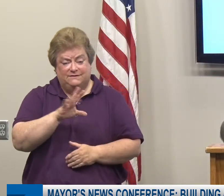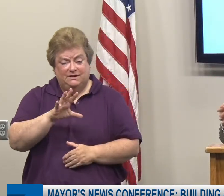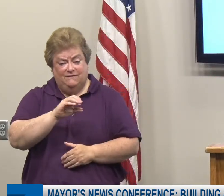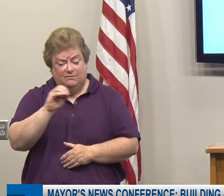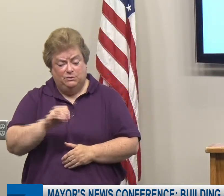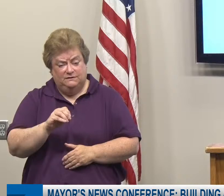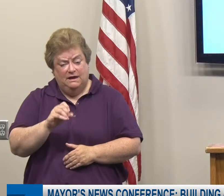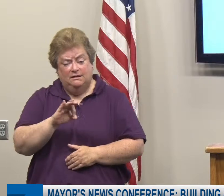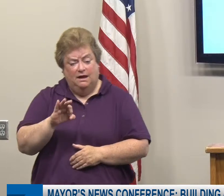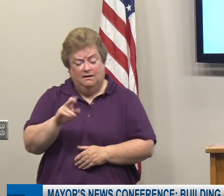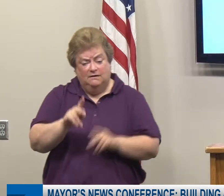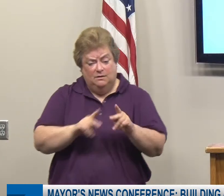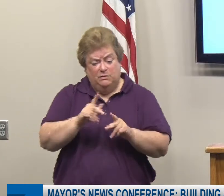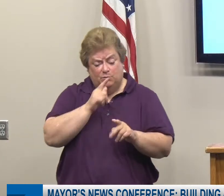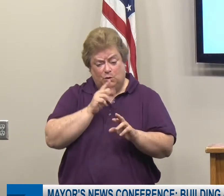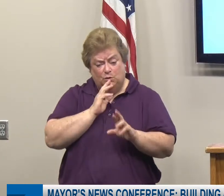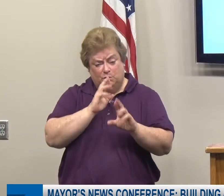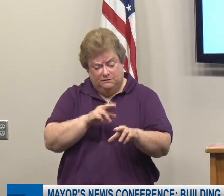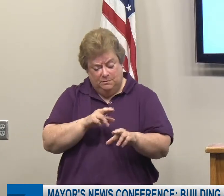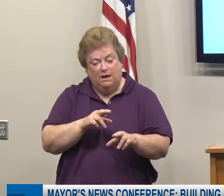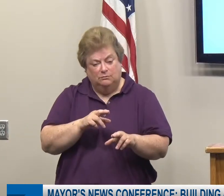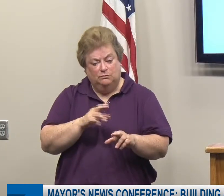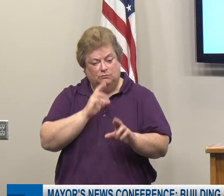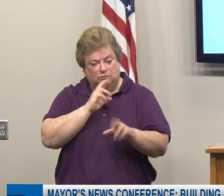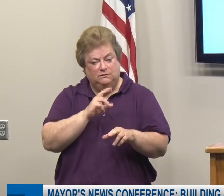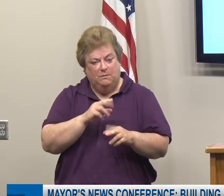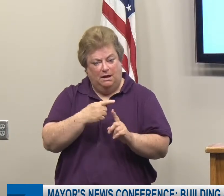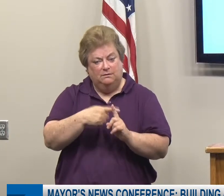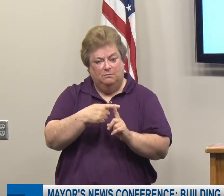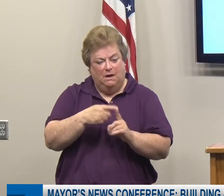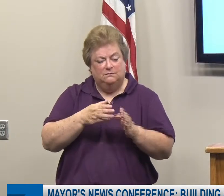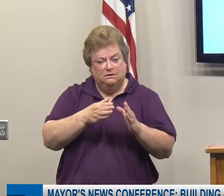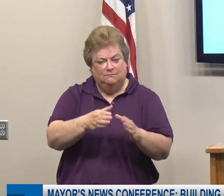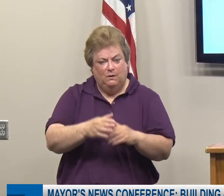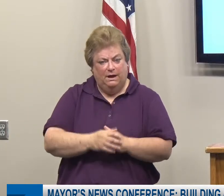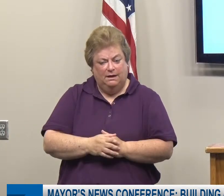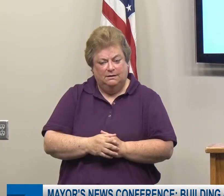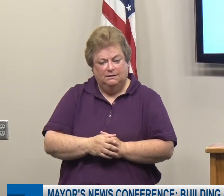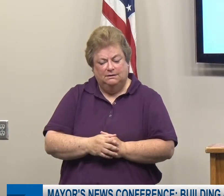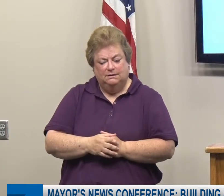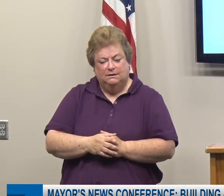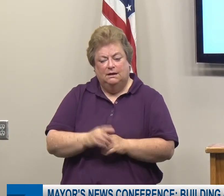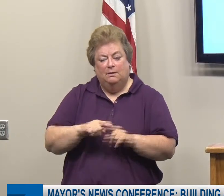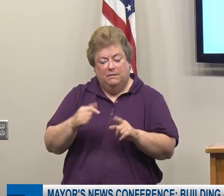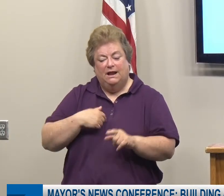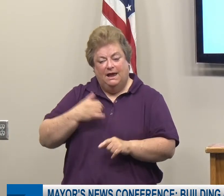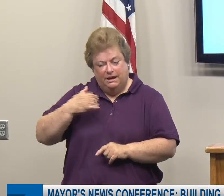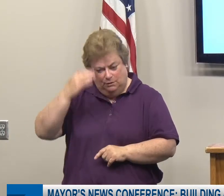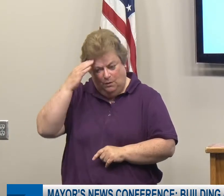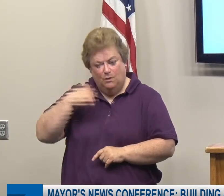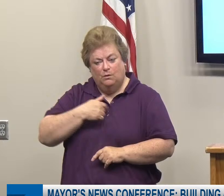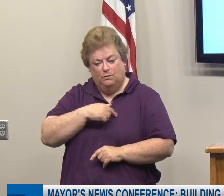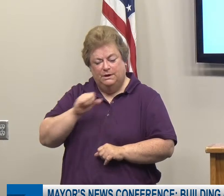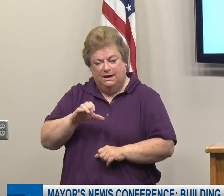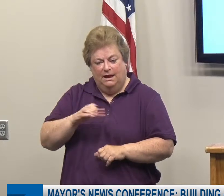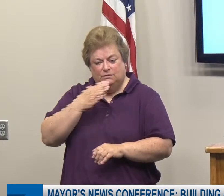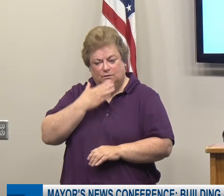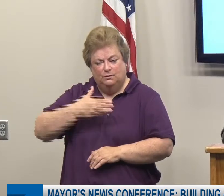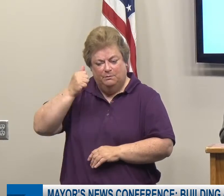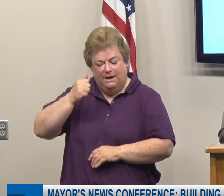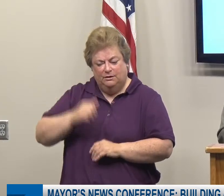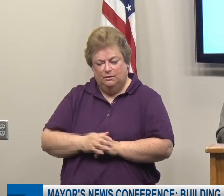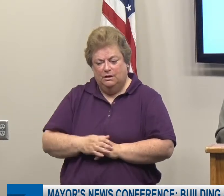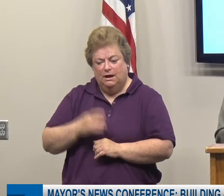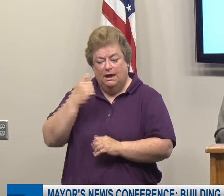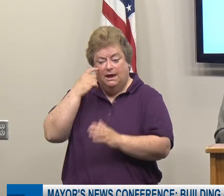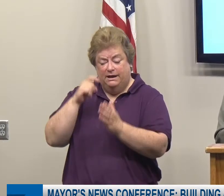respondents continue to respond in that particular manner. With that, I know we can do better. And I recognize from